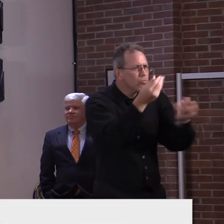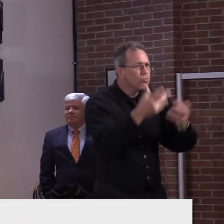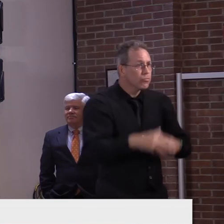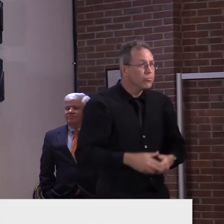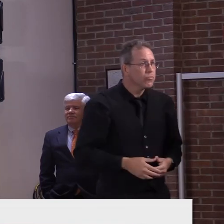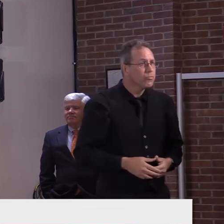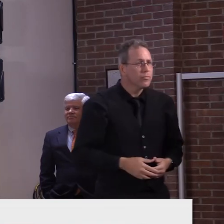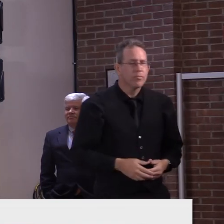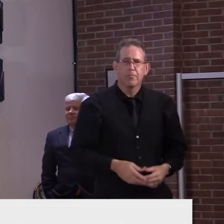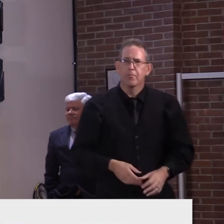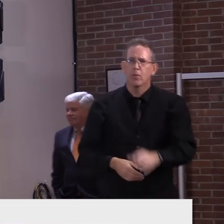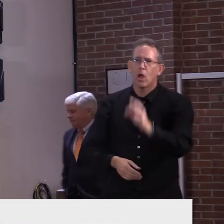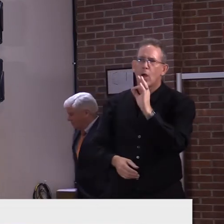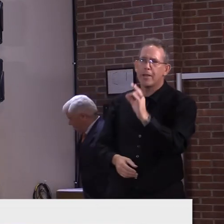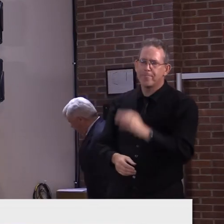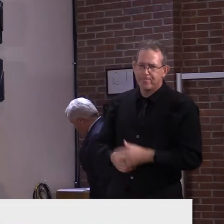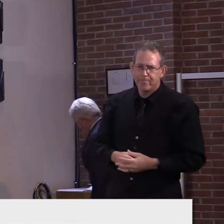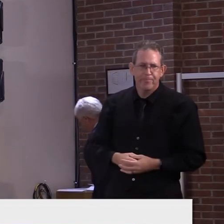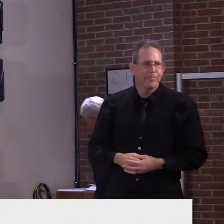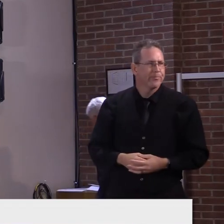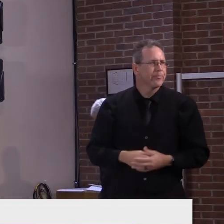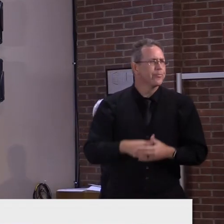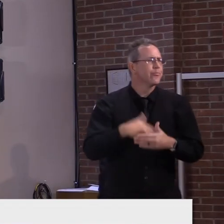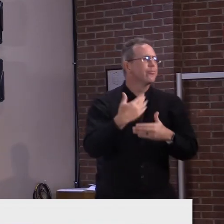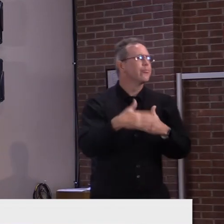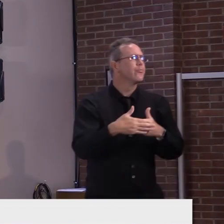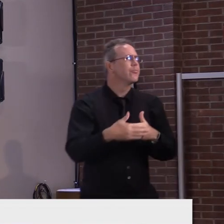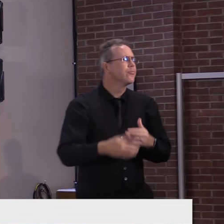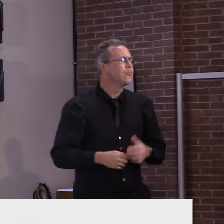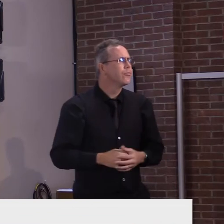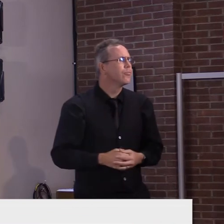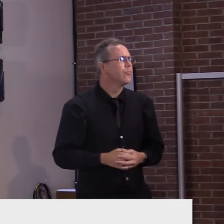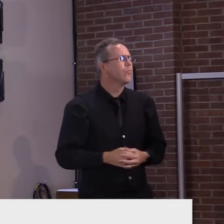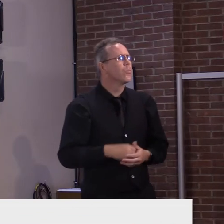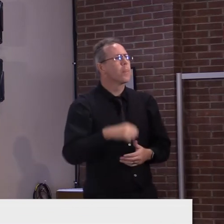Welcome. Ed Barber, Newport Daily Express.